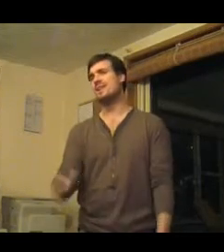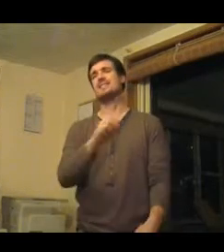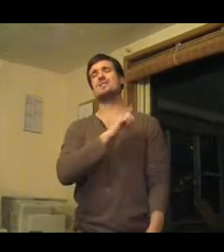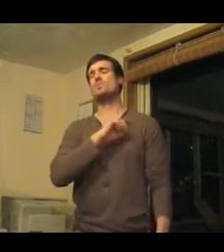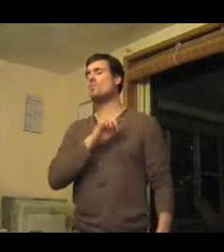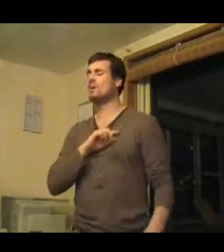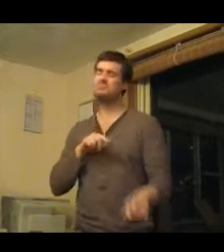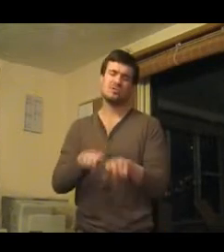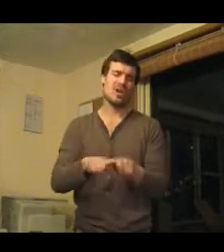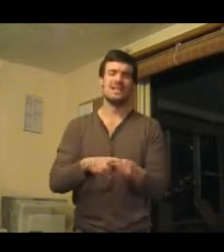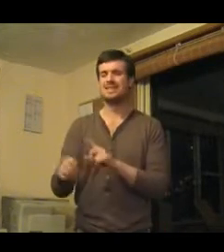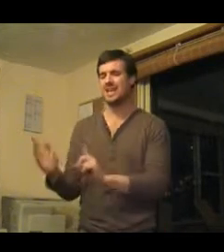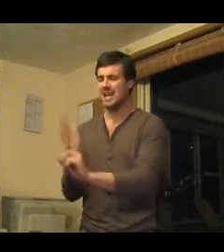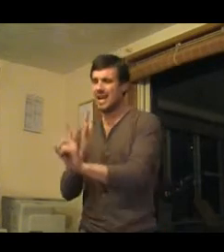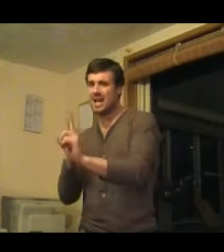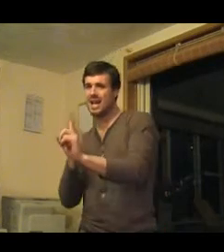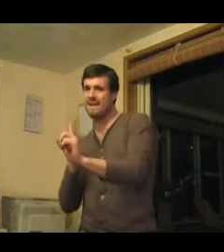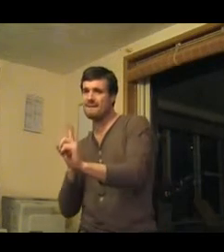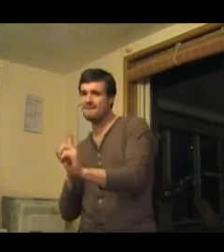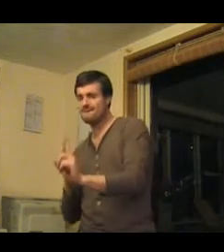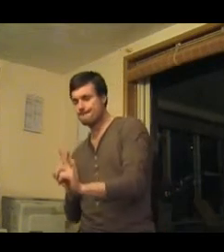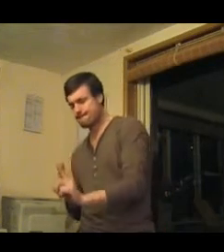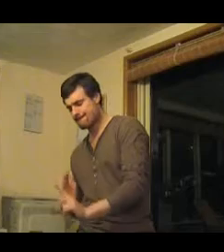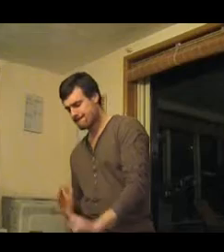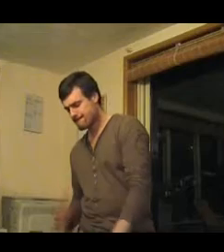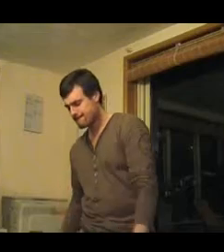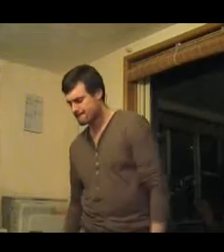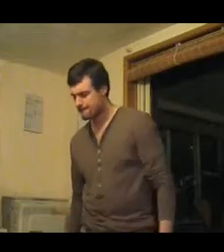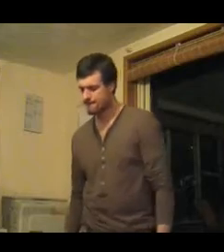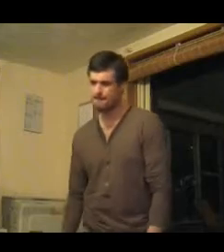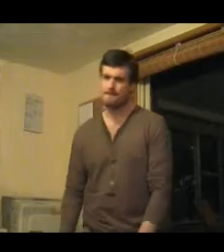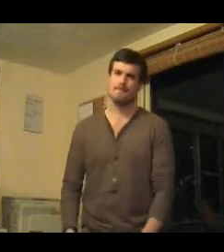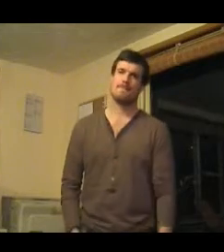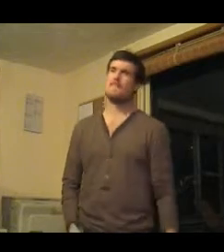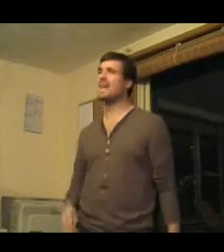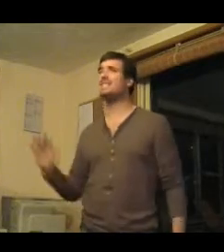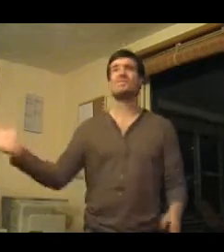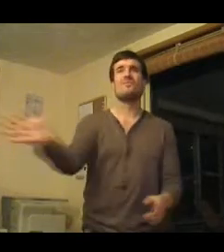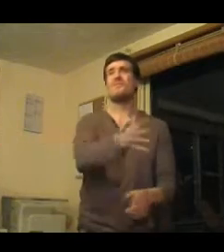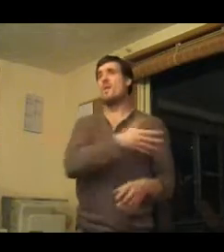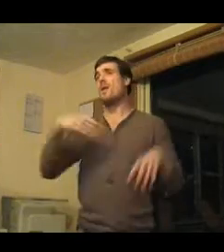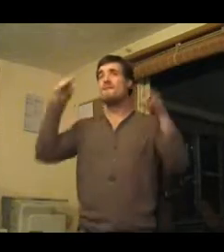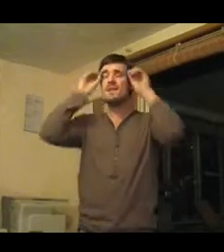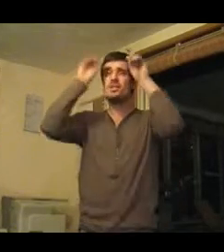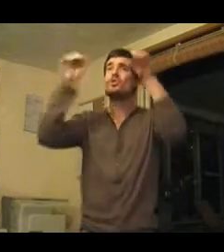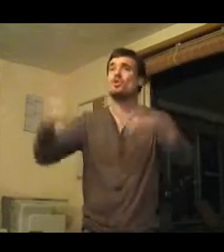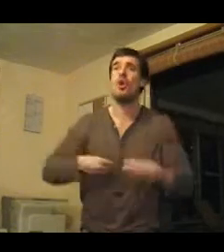The Reason Why I'm Trying To Hide As For All The Things You Taught Me